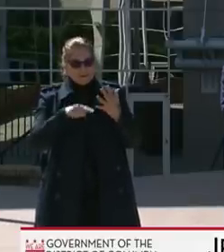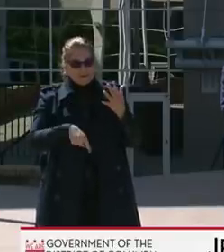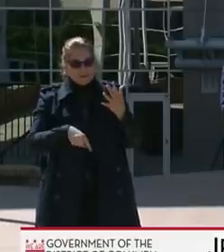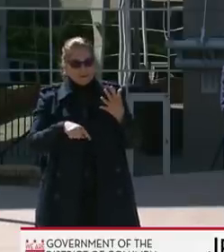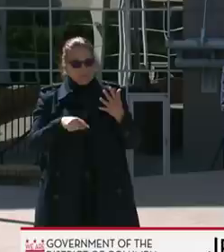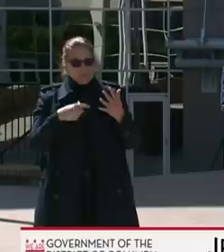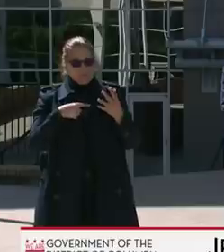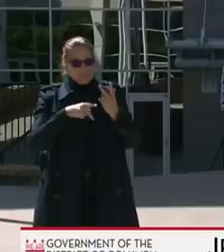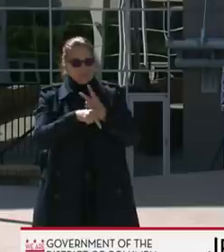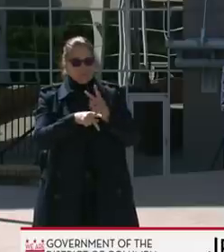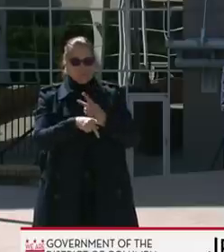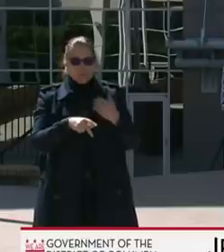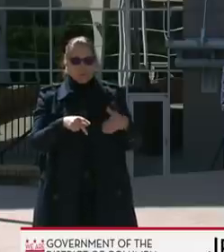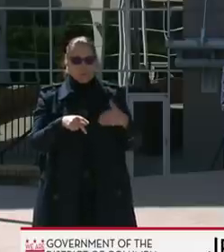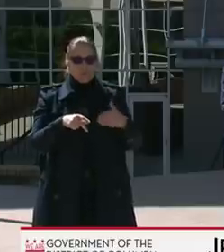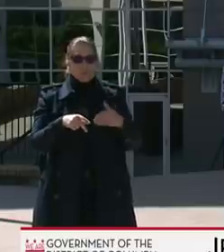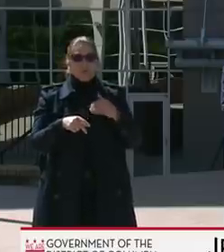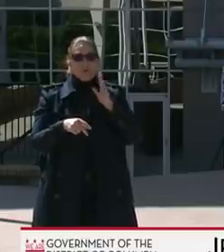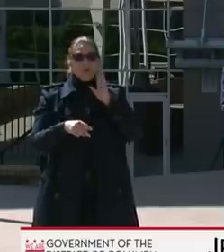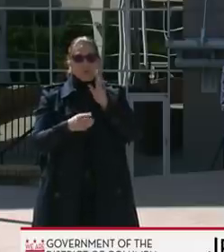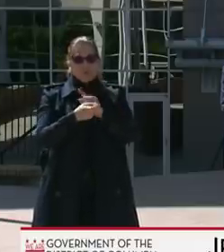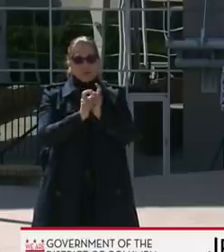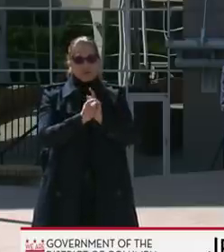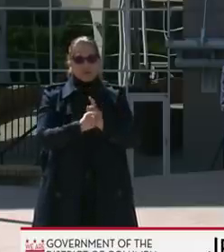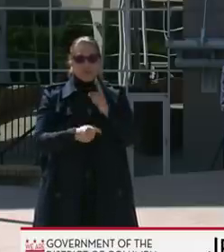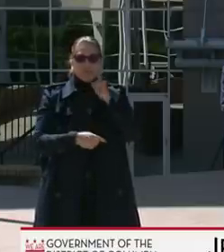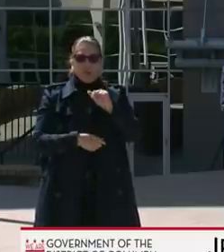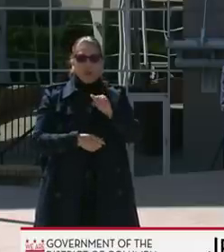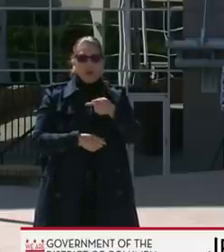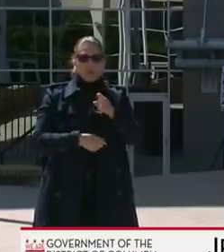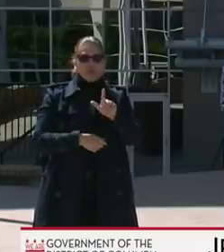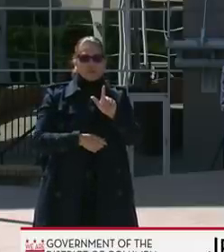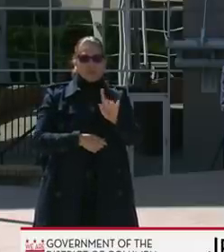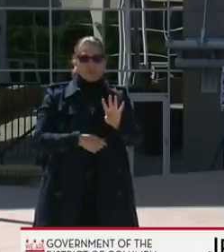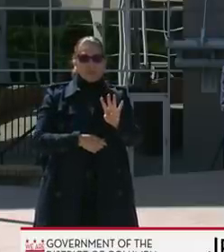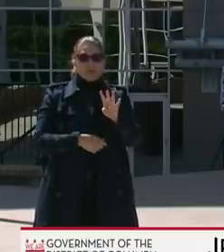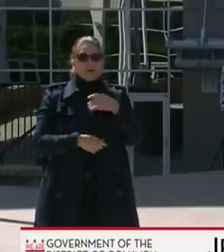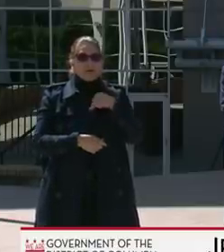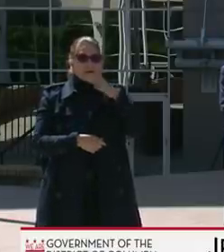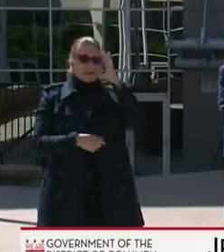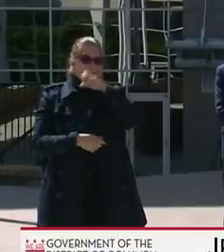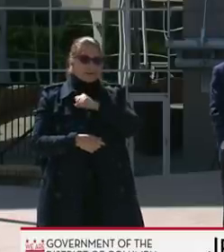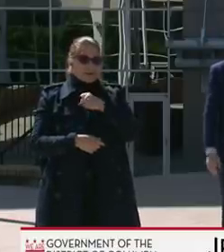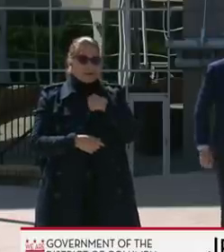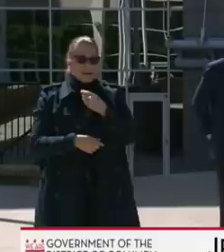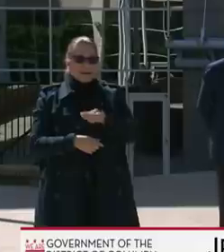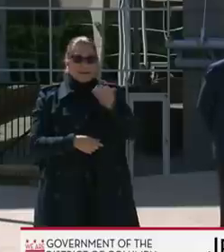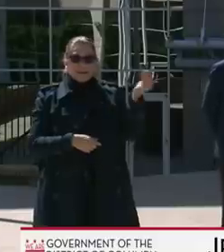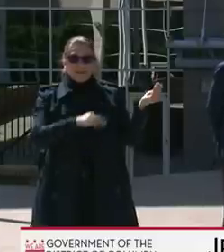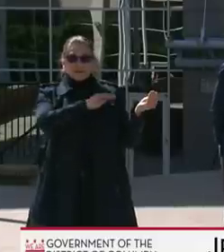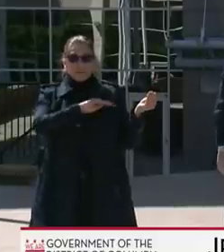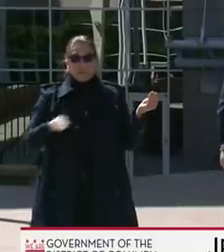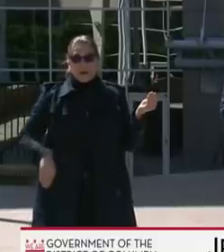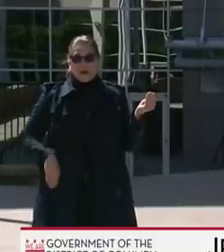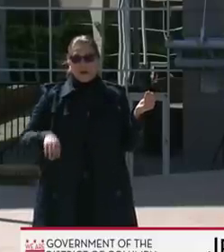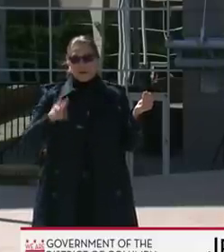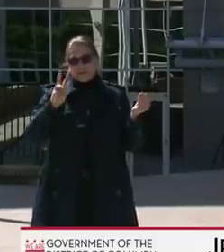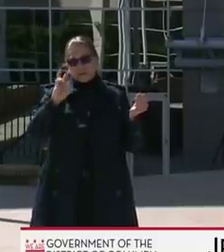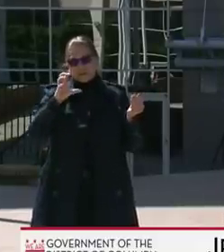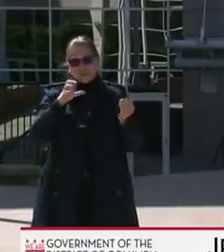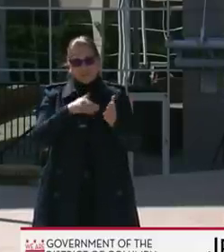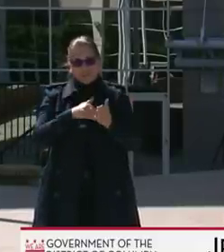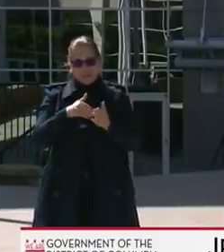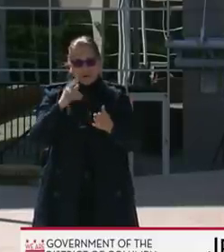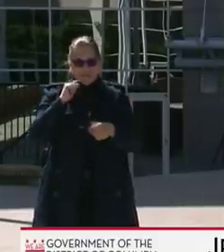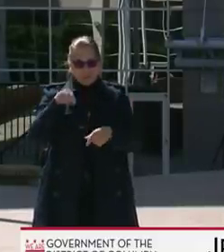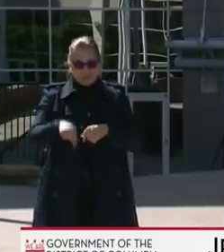The preliminary estimate we've given to the mayor, which she mentioned, was the $600 million range for the current year. And it's about that